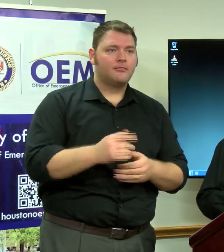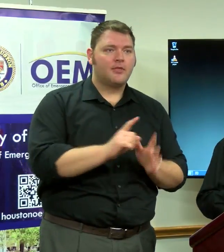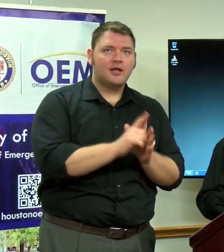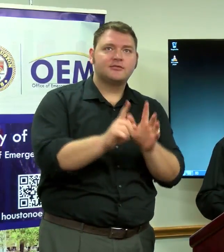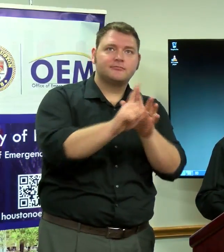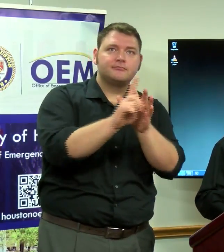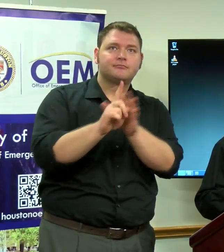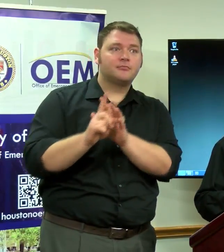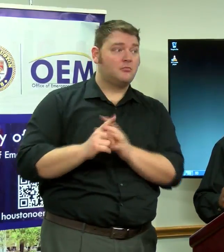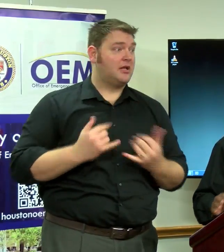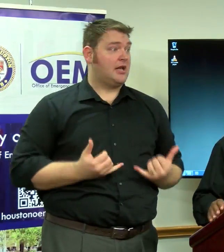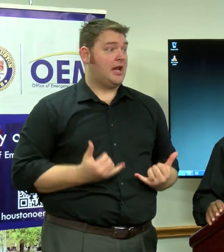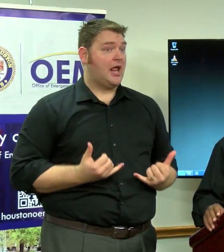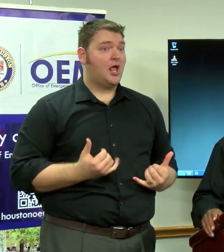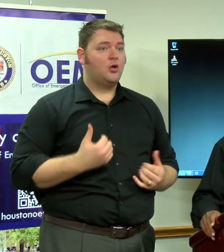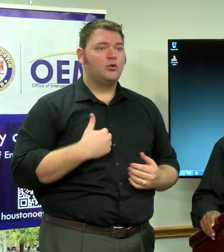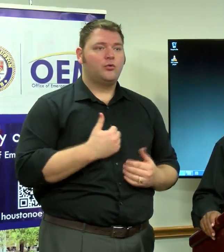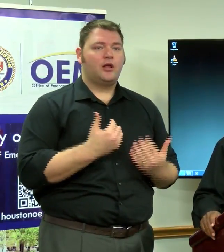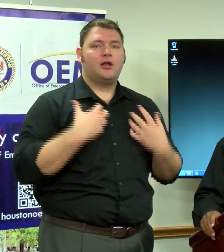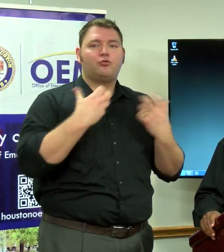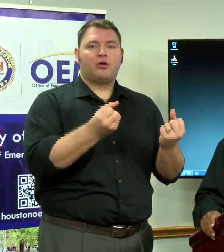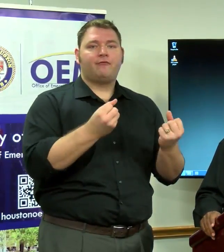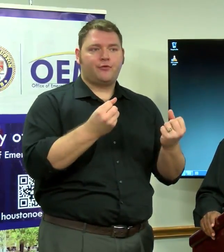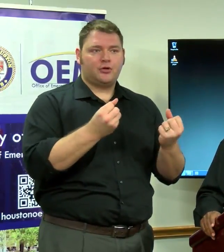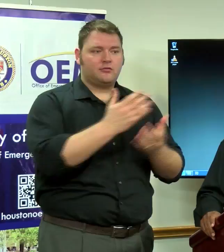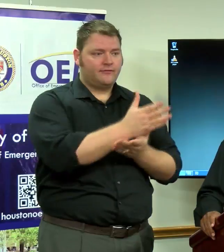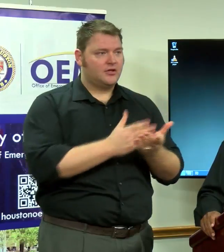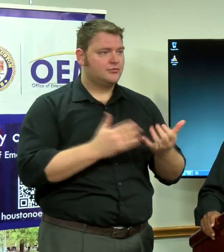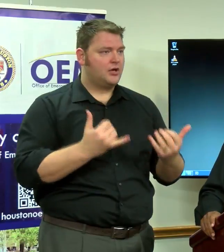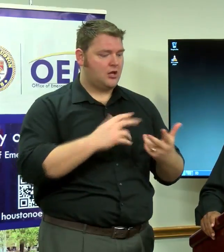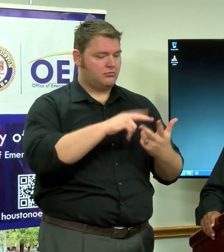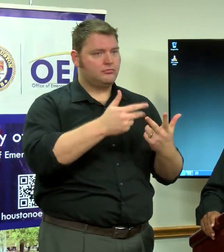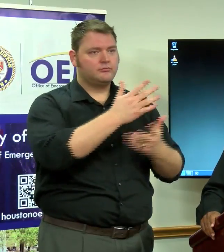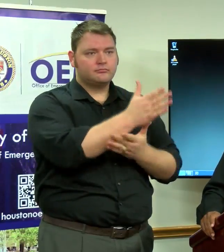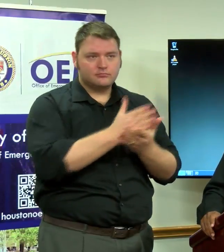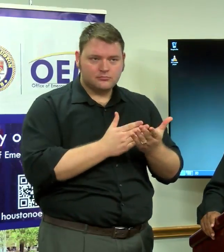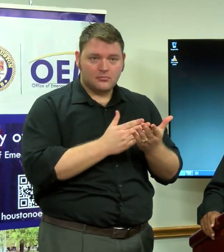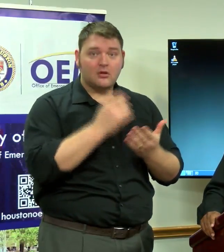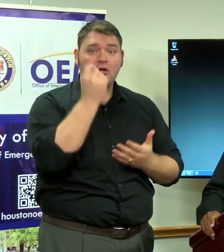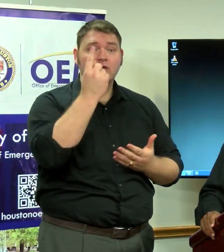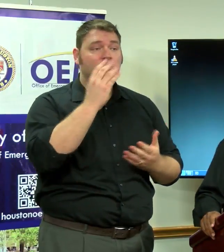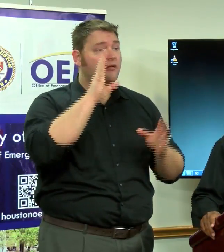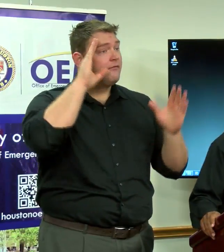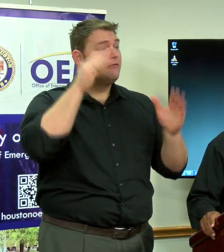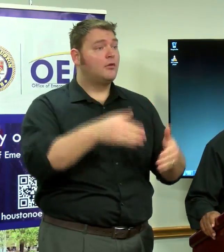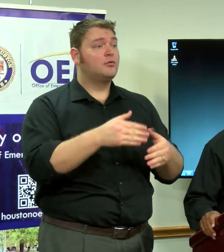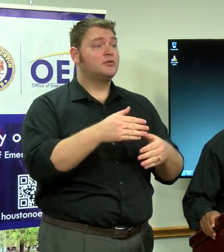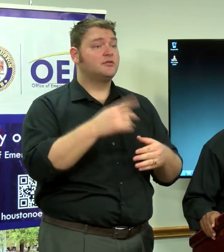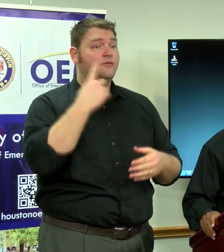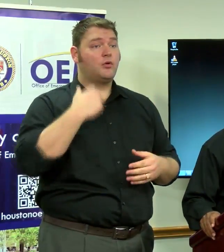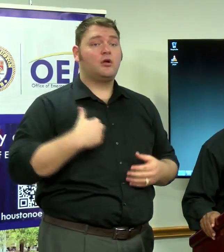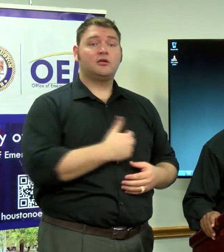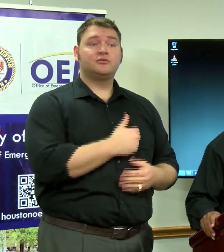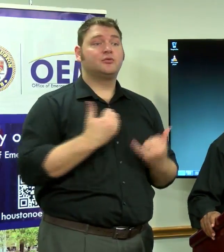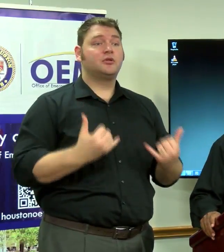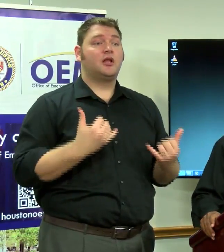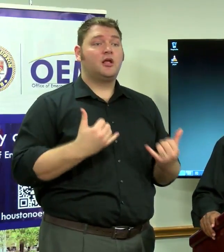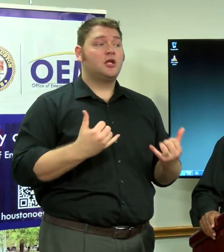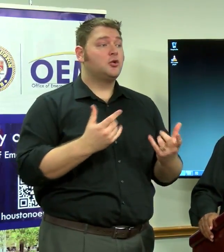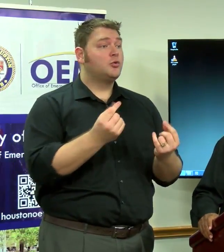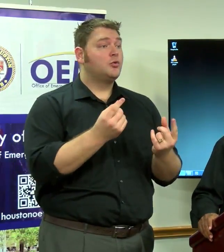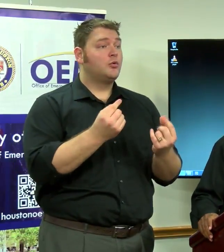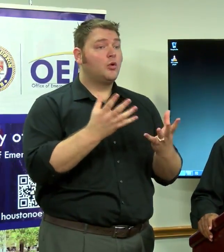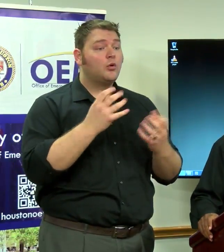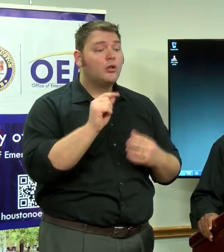now in the recovery phase. But again, the focus for us today is to get to